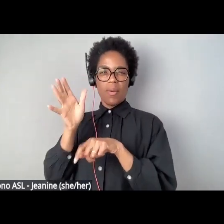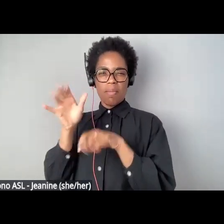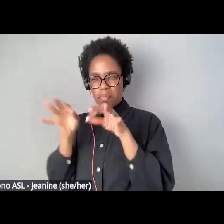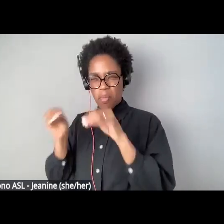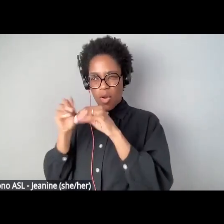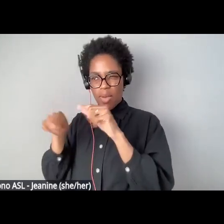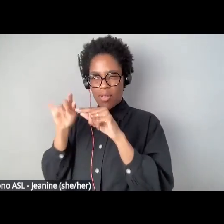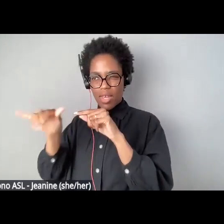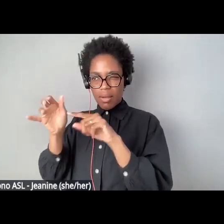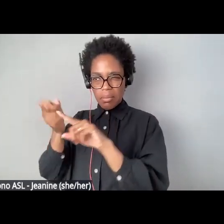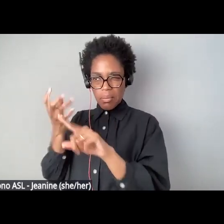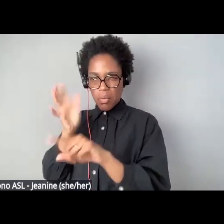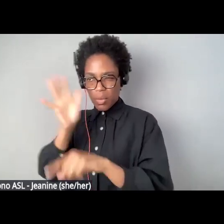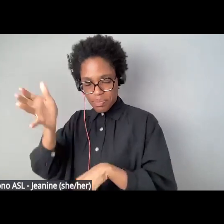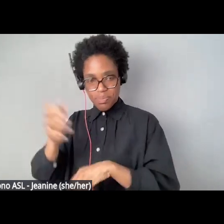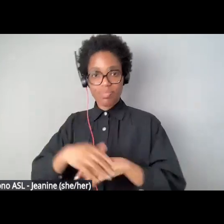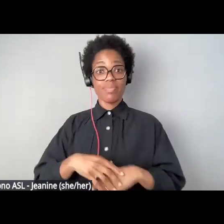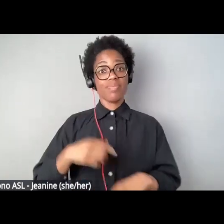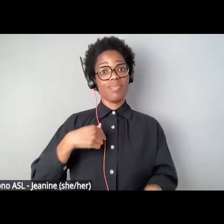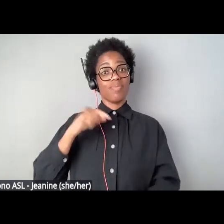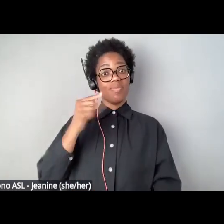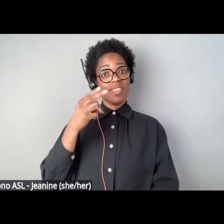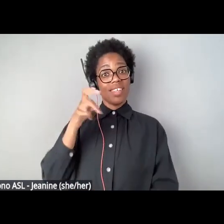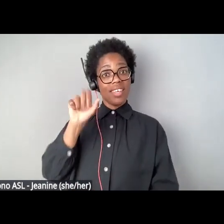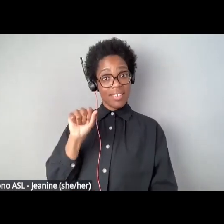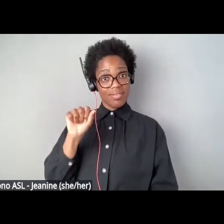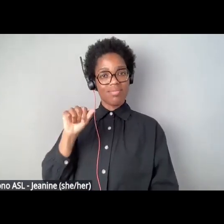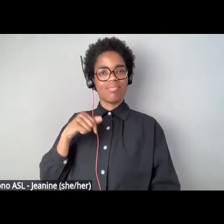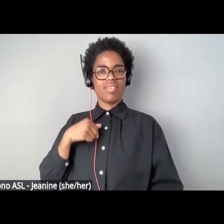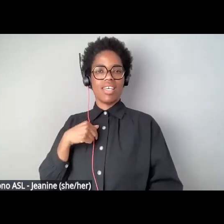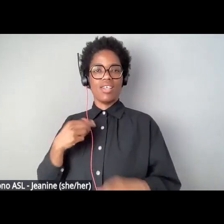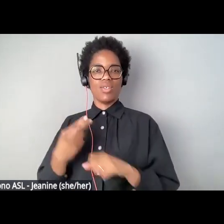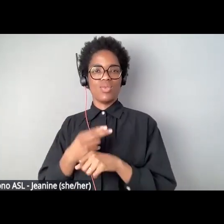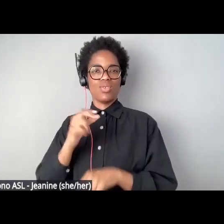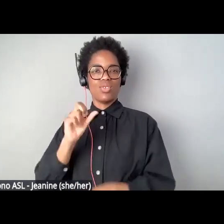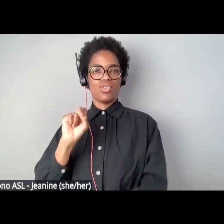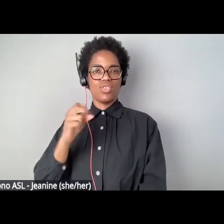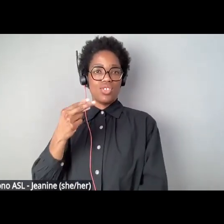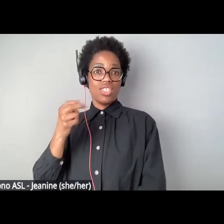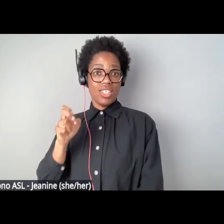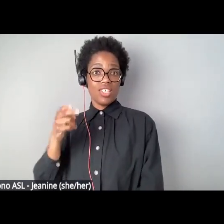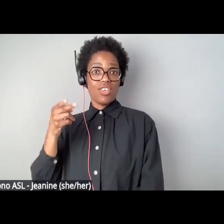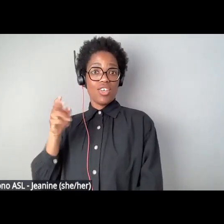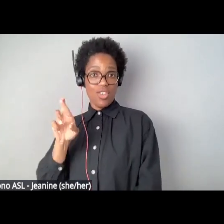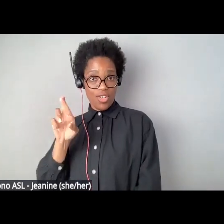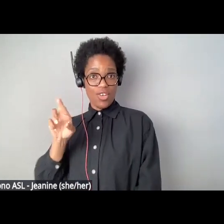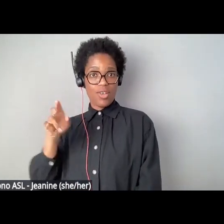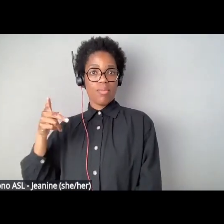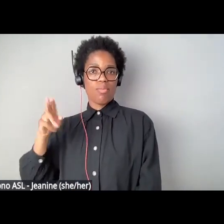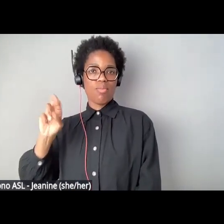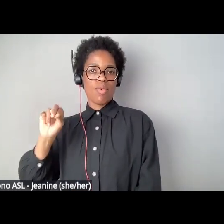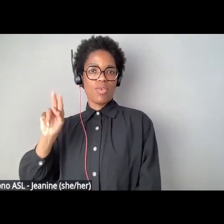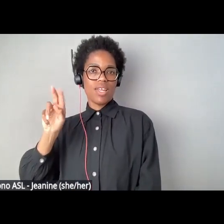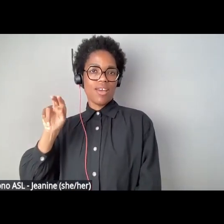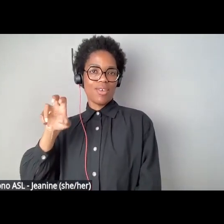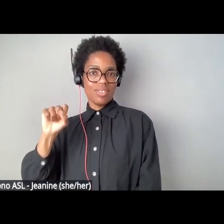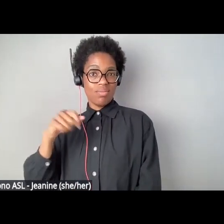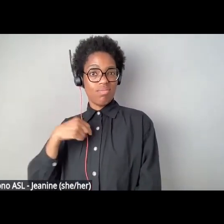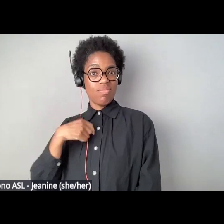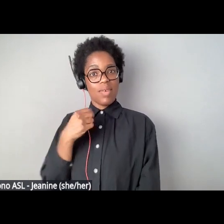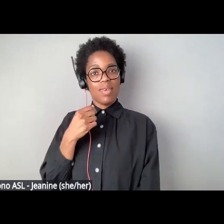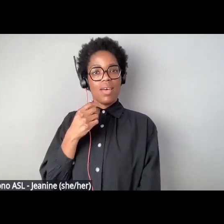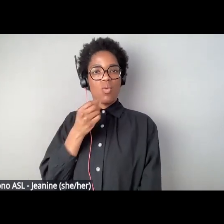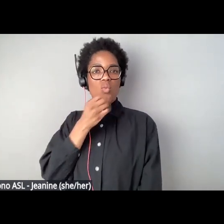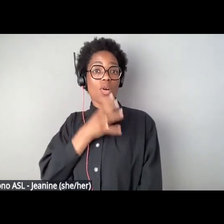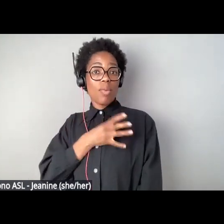her, hers. I am a light-skinned, tan-ish woman with brown hair and brown eyes, and I'm wearing a